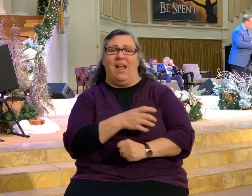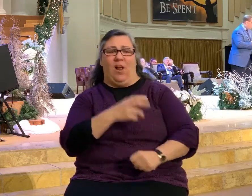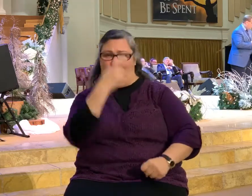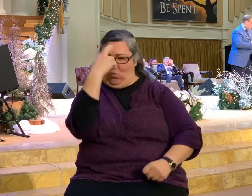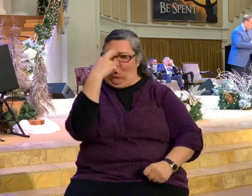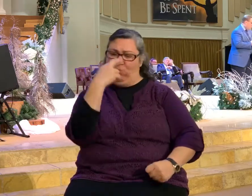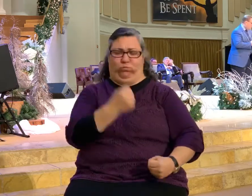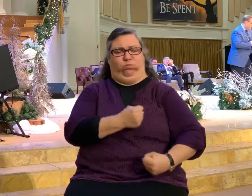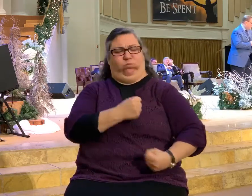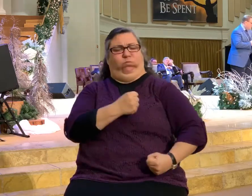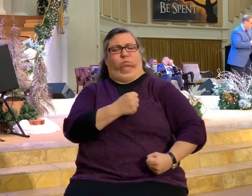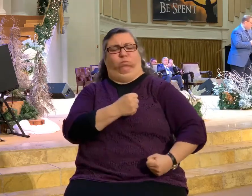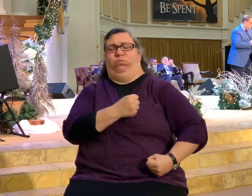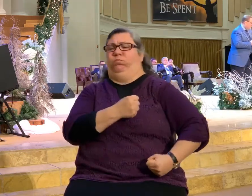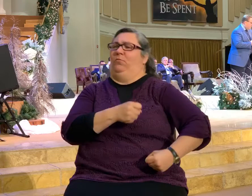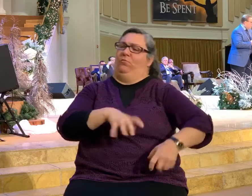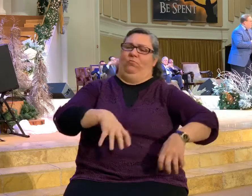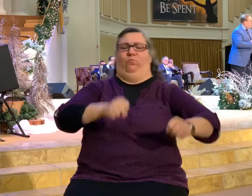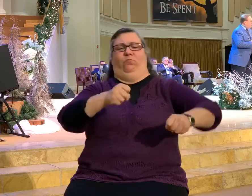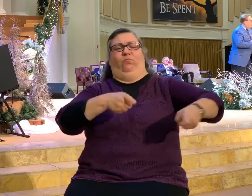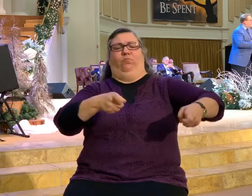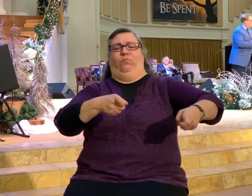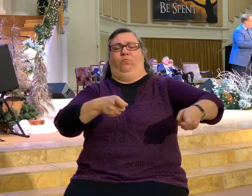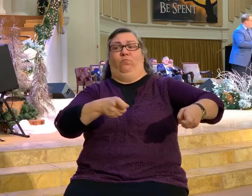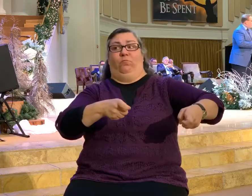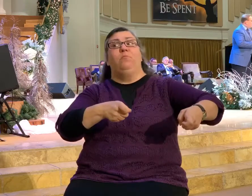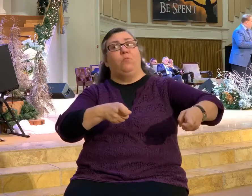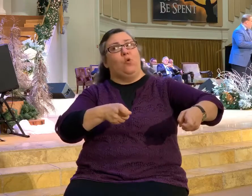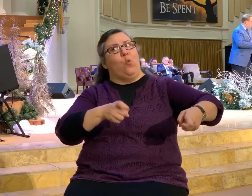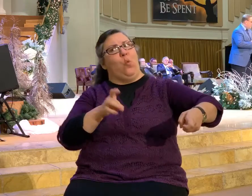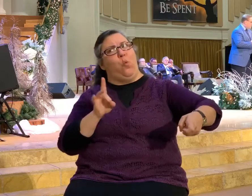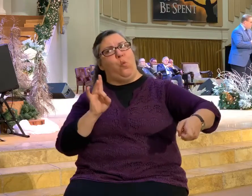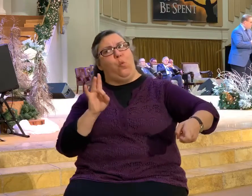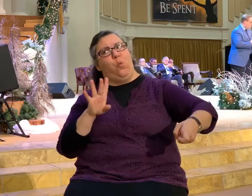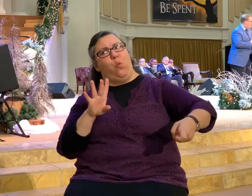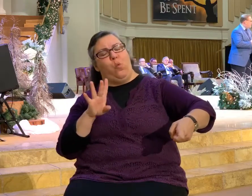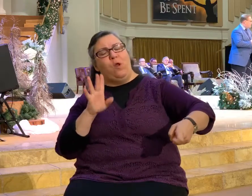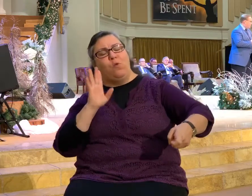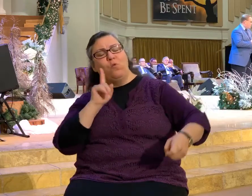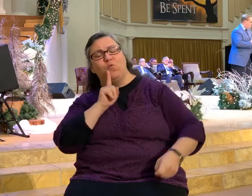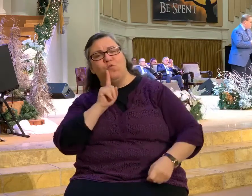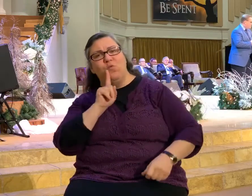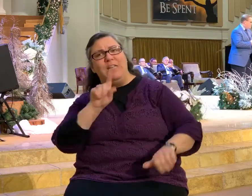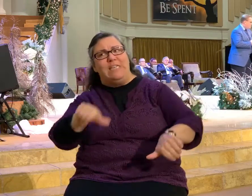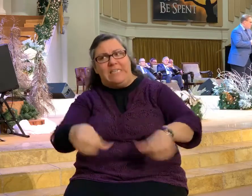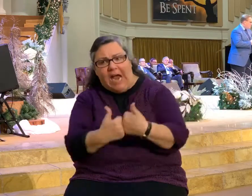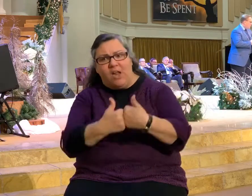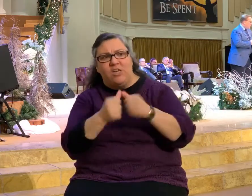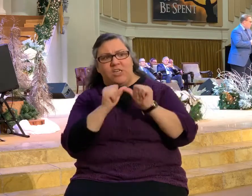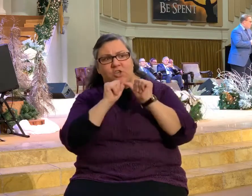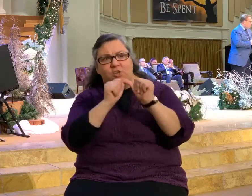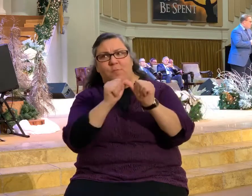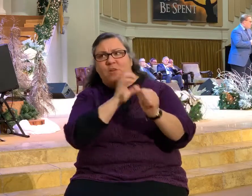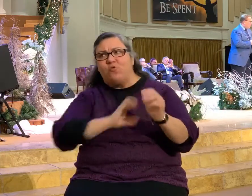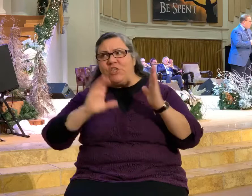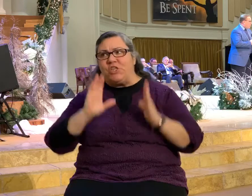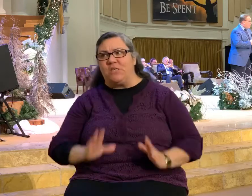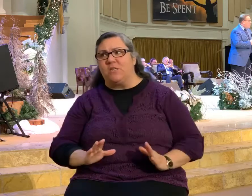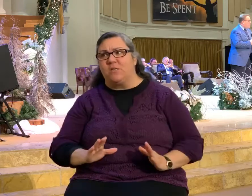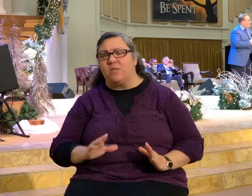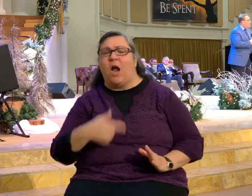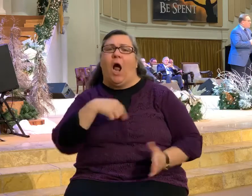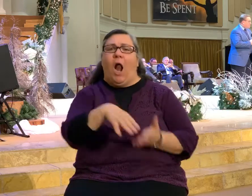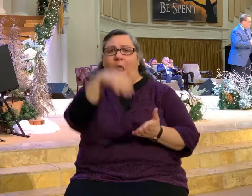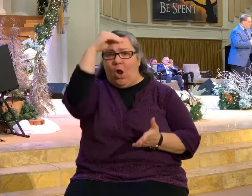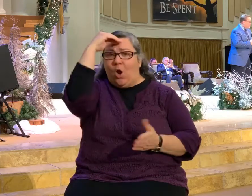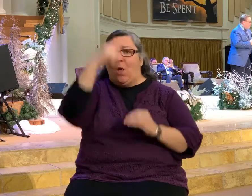Rome stood strong, it would have been extremely challenging to be a Christian. I learned about Rome